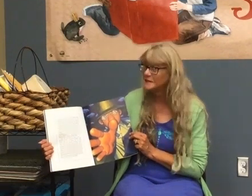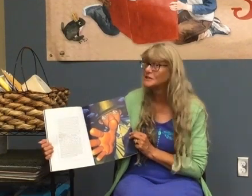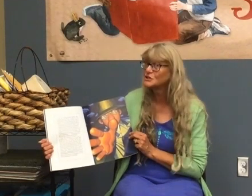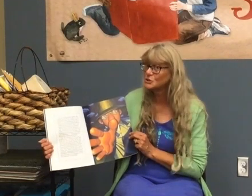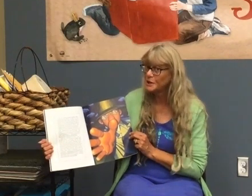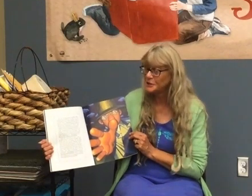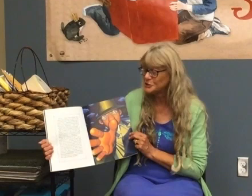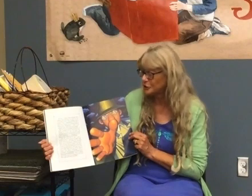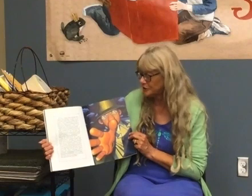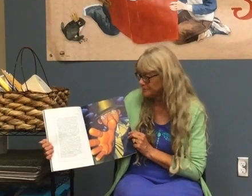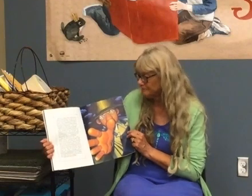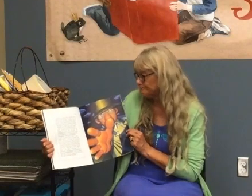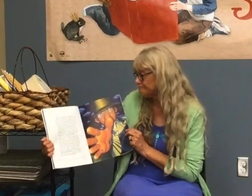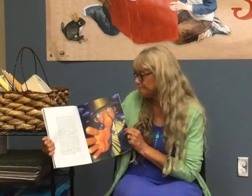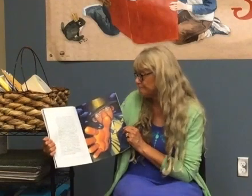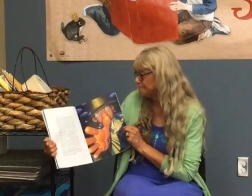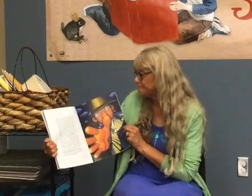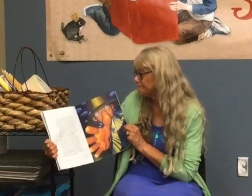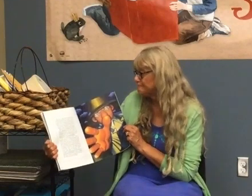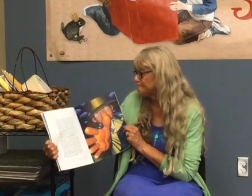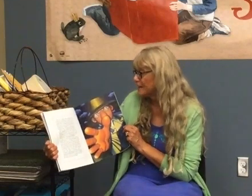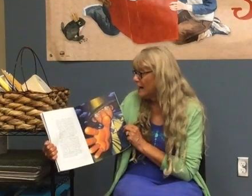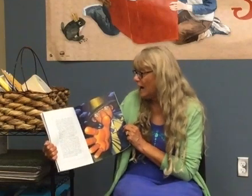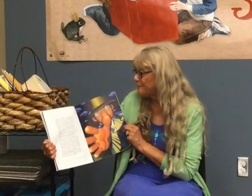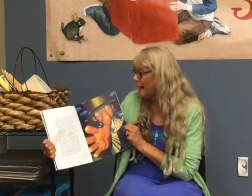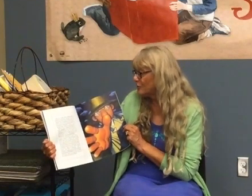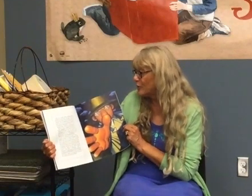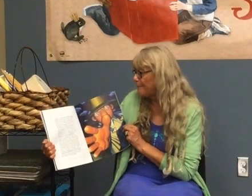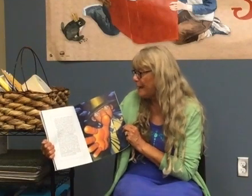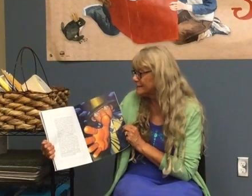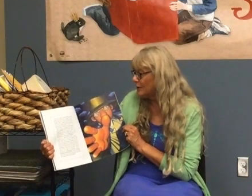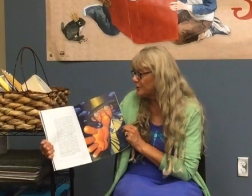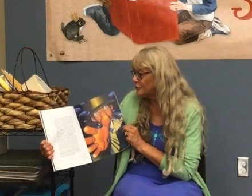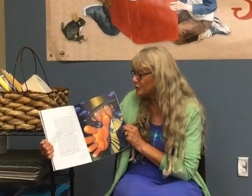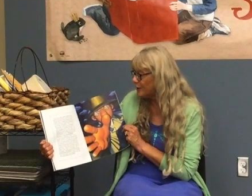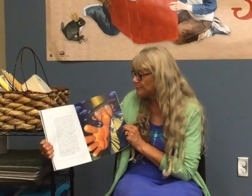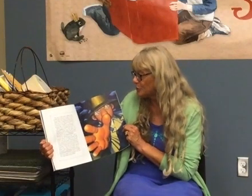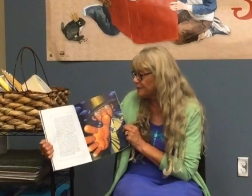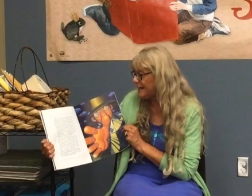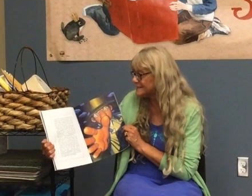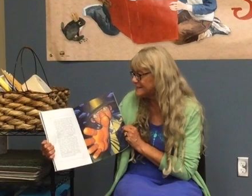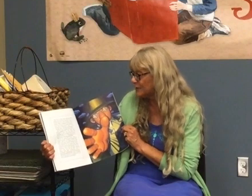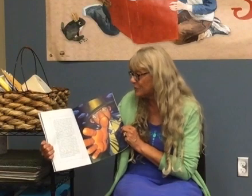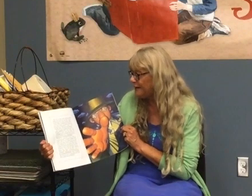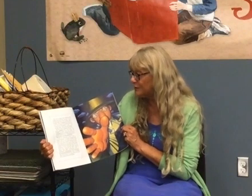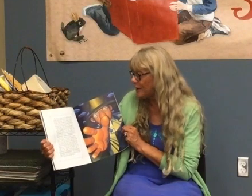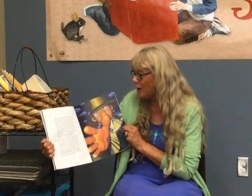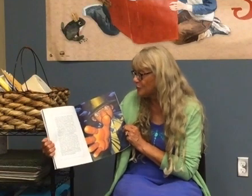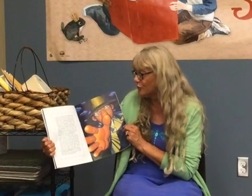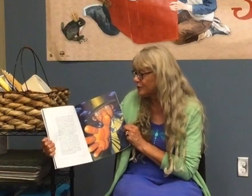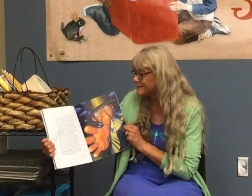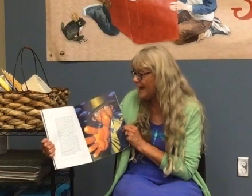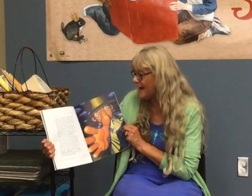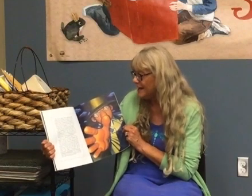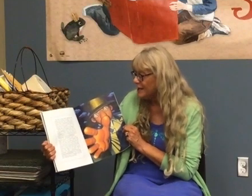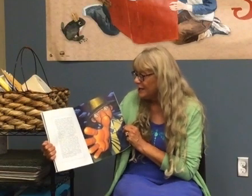strange sight, even stranger. Harvey Potter dropped back down to the earth, grabbed hold of that stick, and waved it round